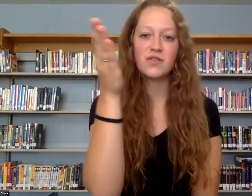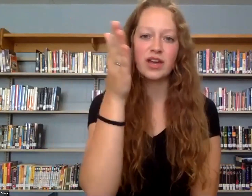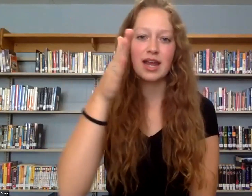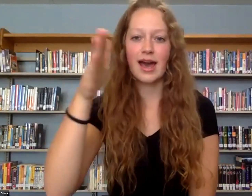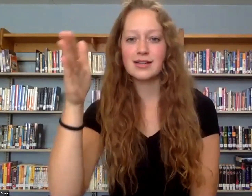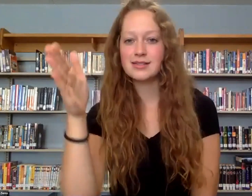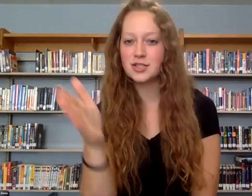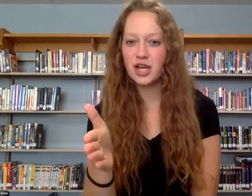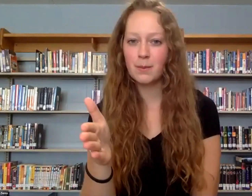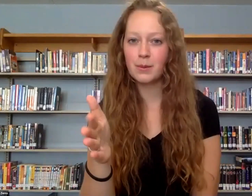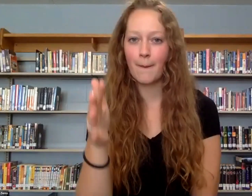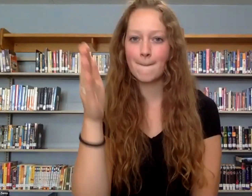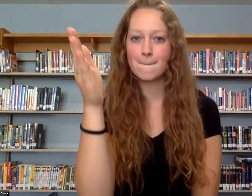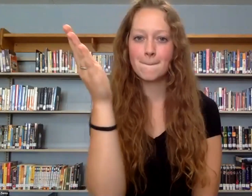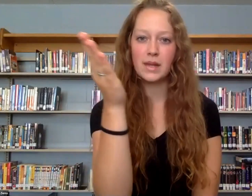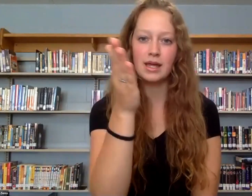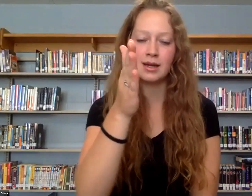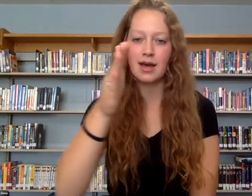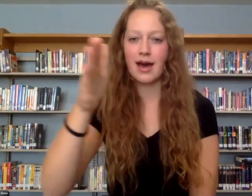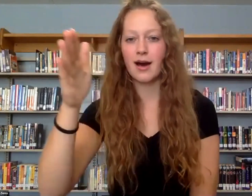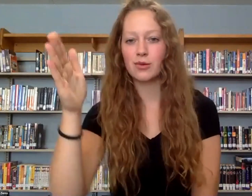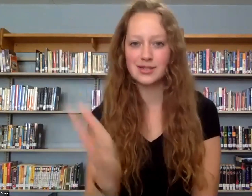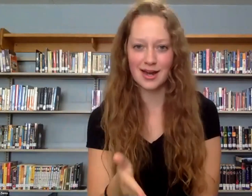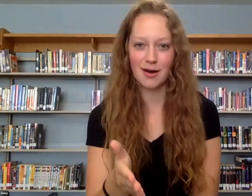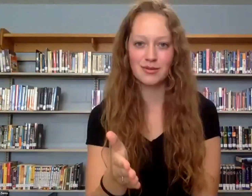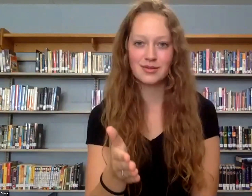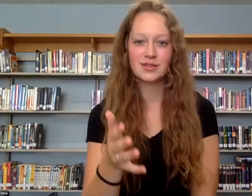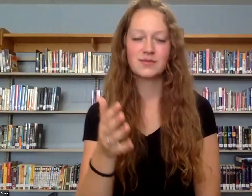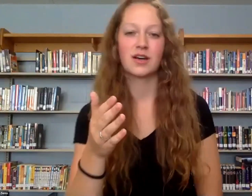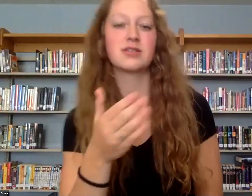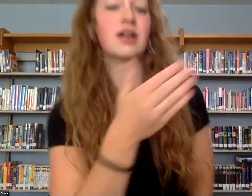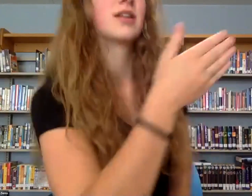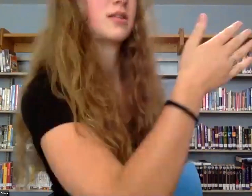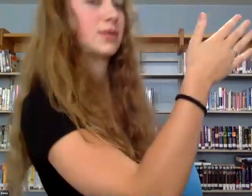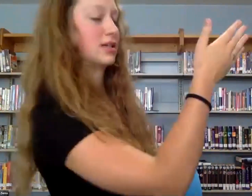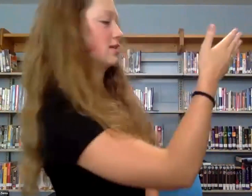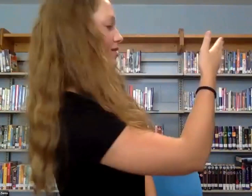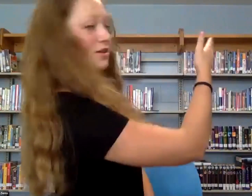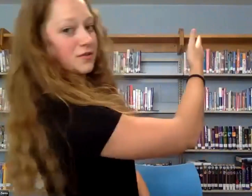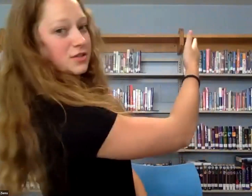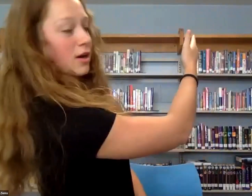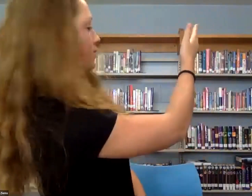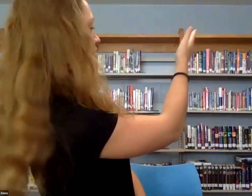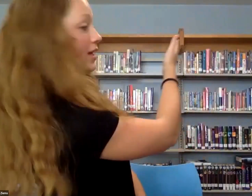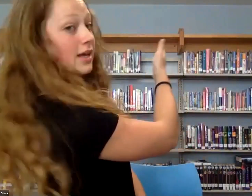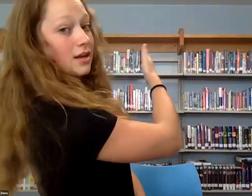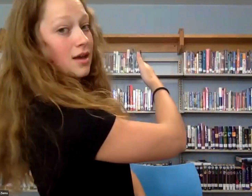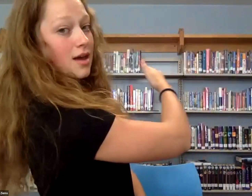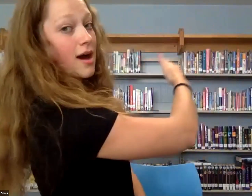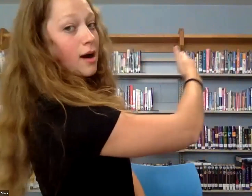an S shape. In, out, down. I'll turn a little bit. I don't know if this will help. So in,